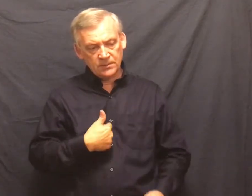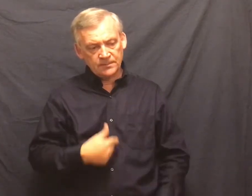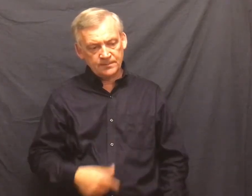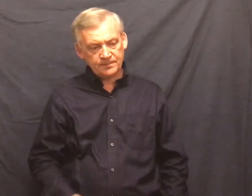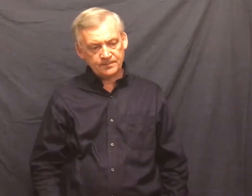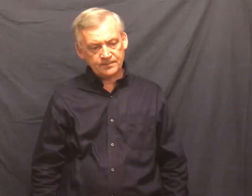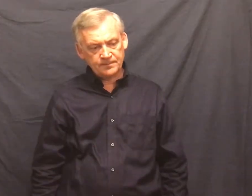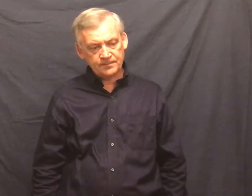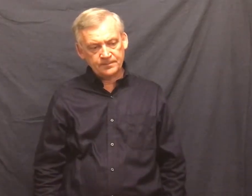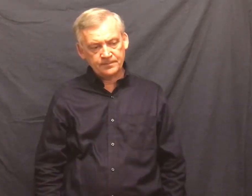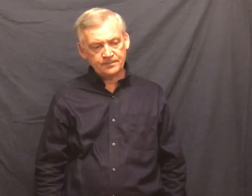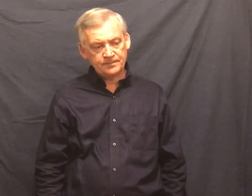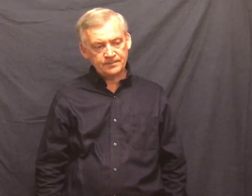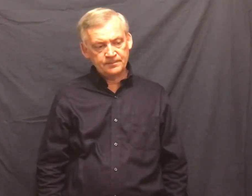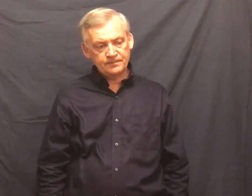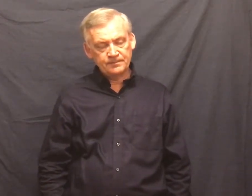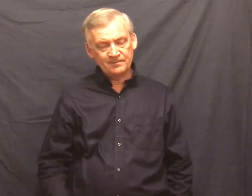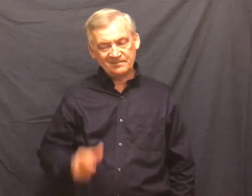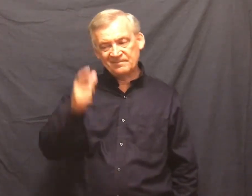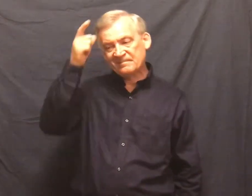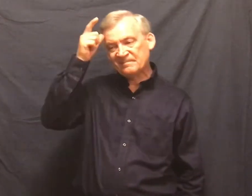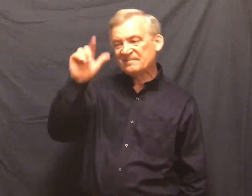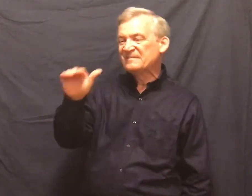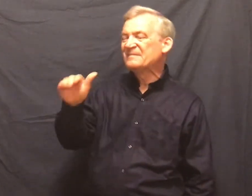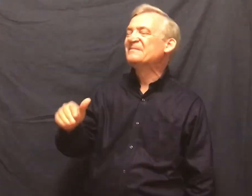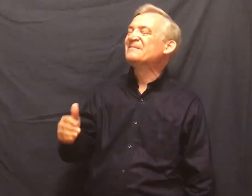Lenny said craftily, tell me like you done before.